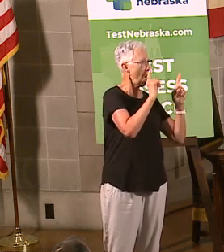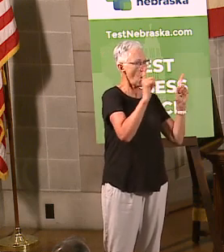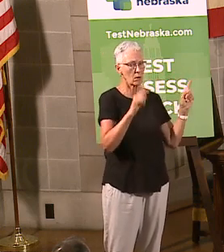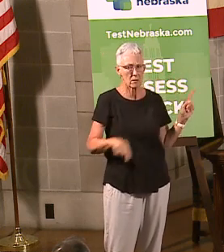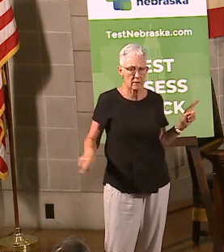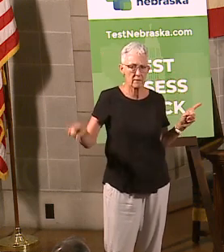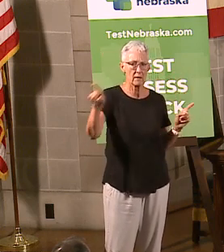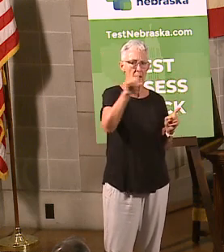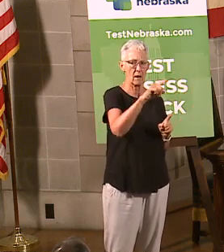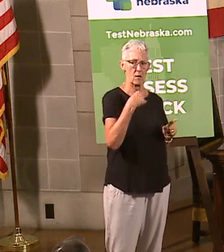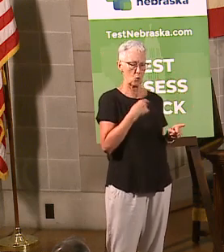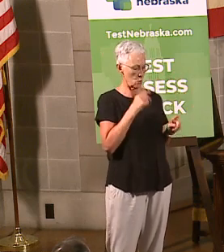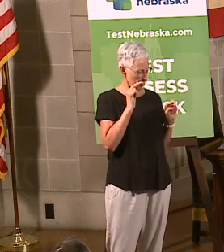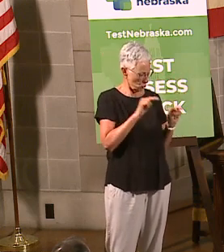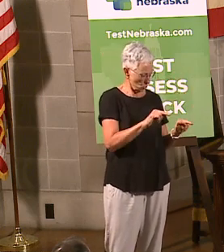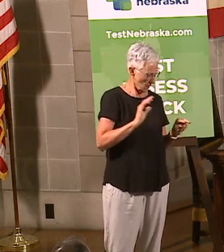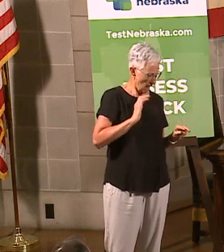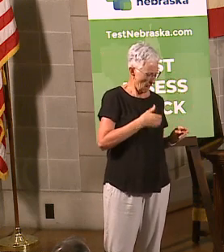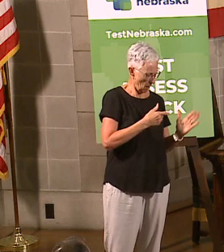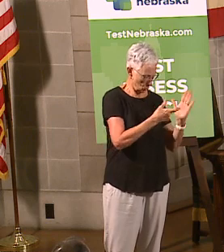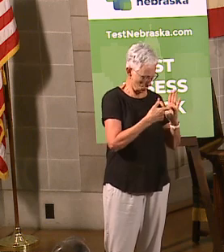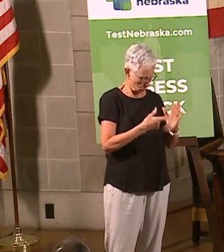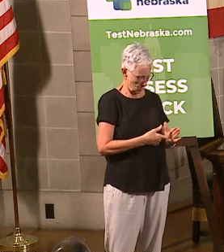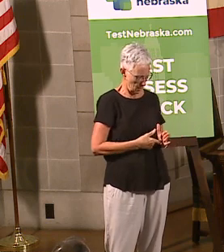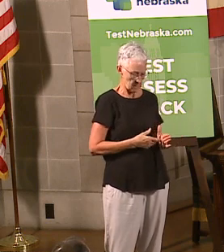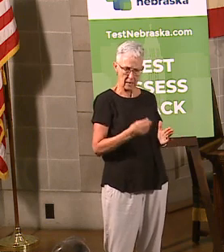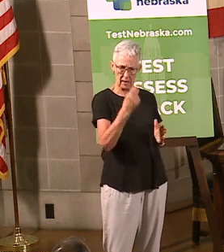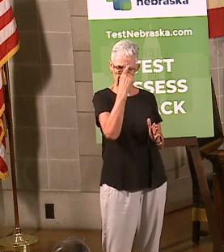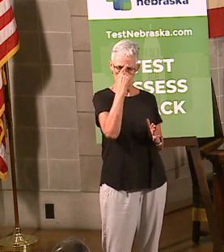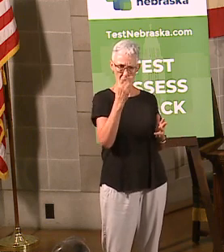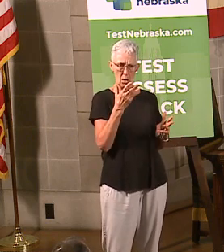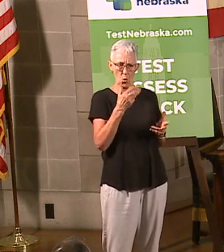guidance, and are asking about what are the practical implications